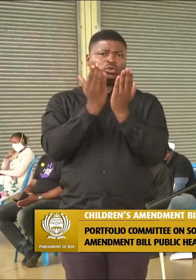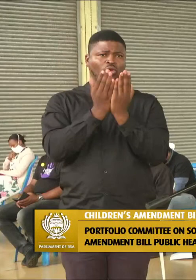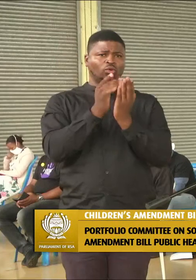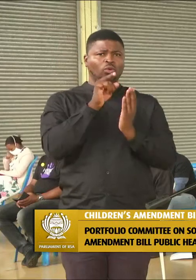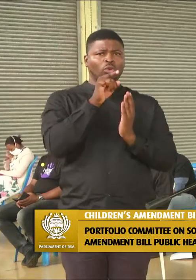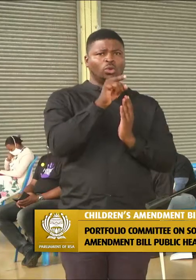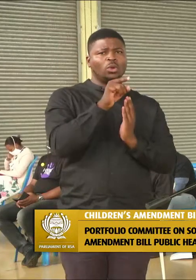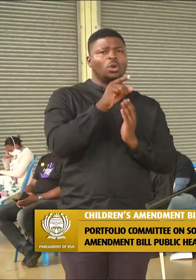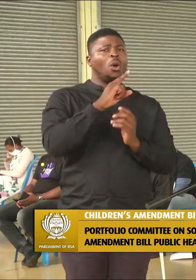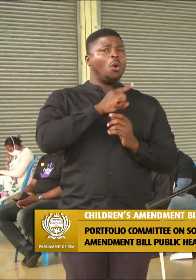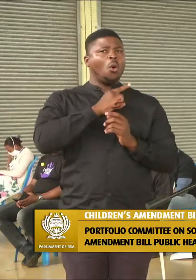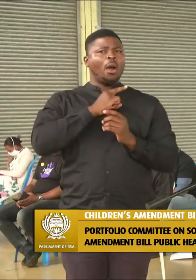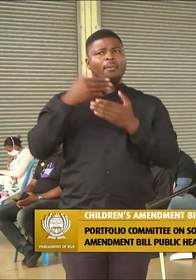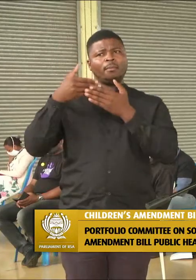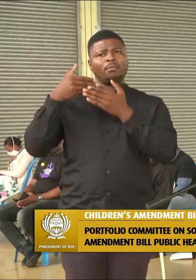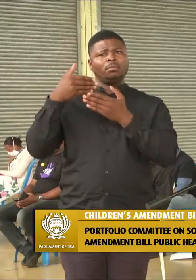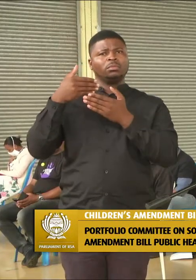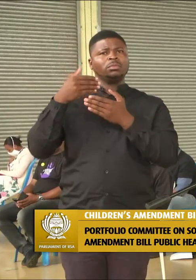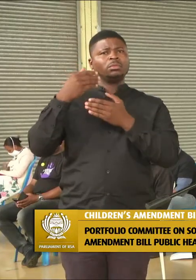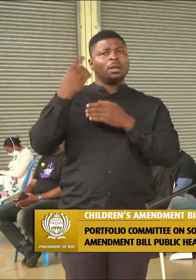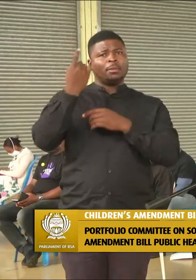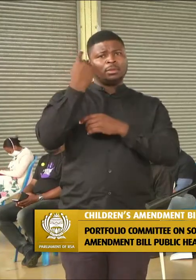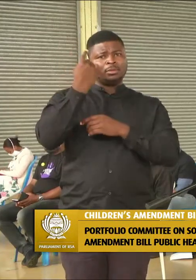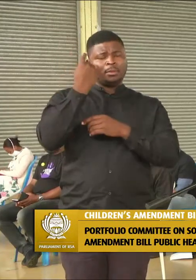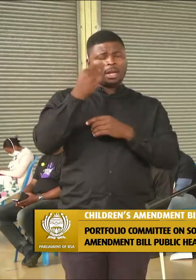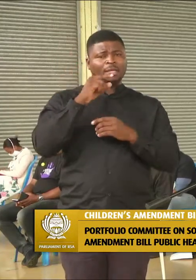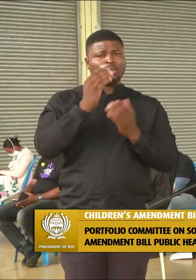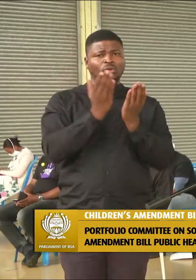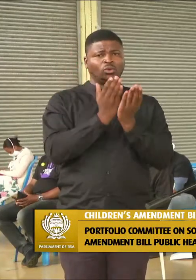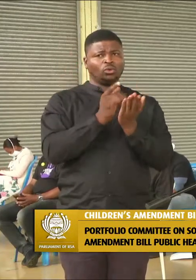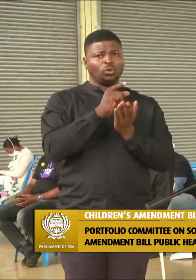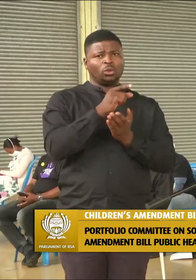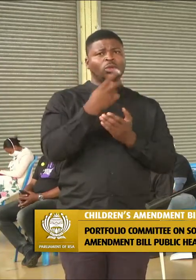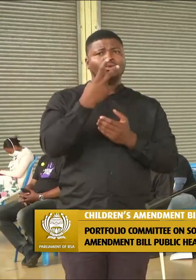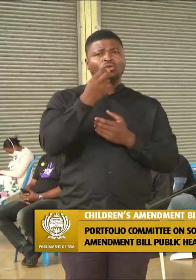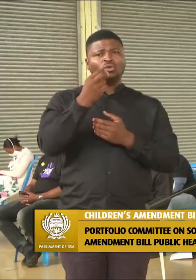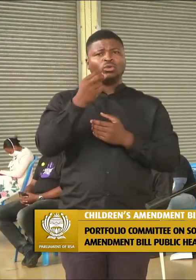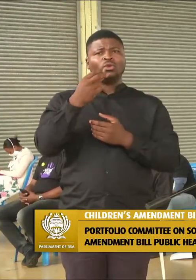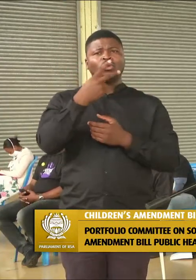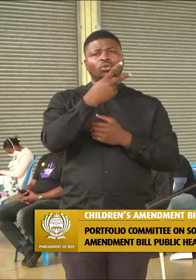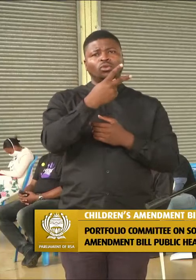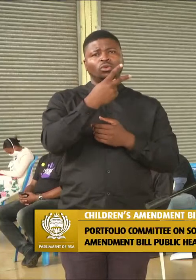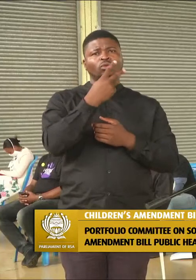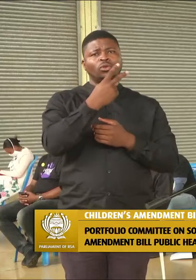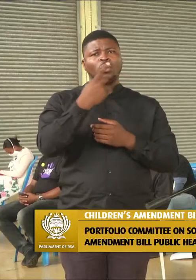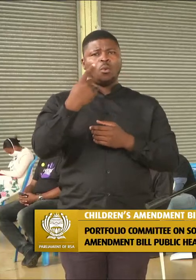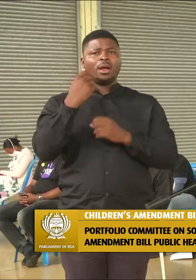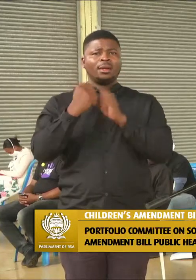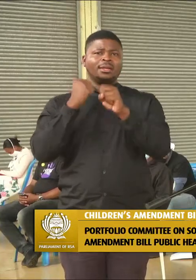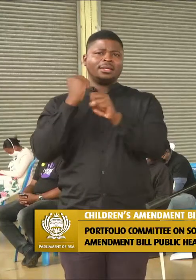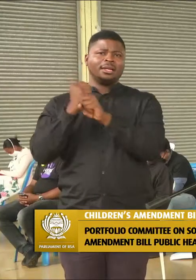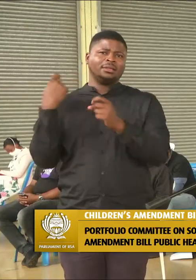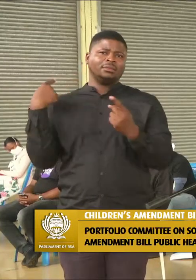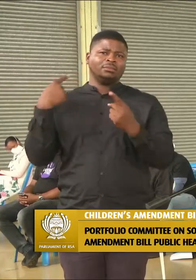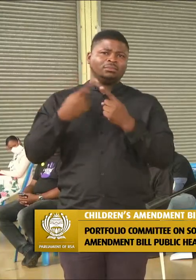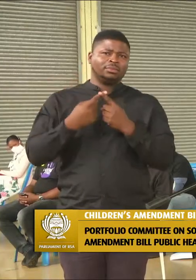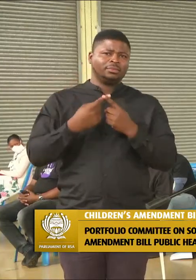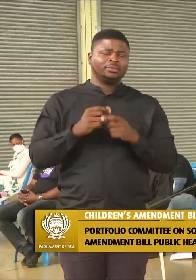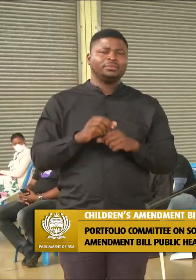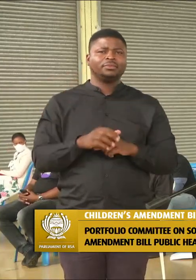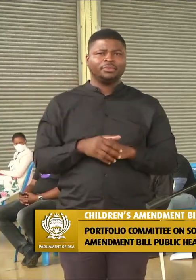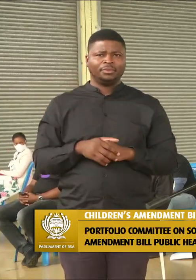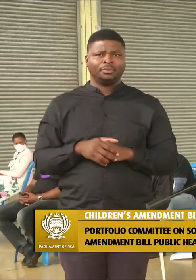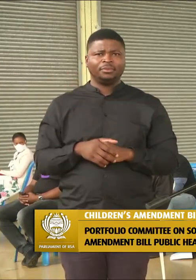about their fathers, because I've been a principal for almost 21 years.